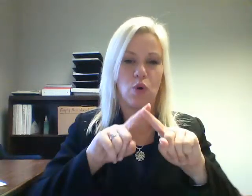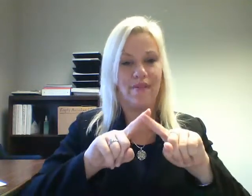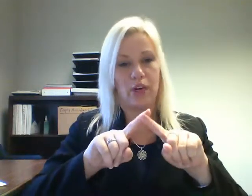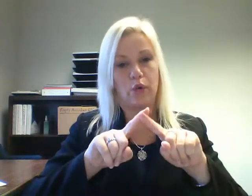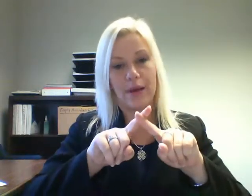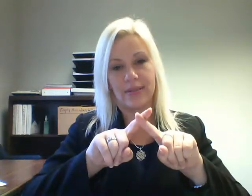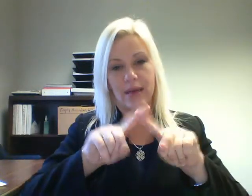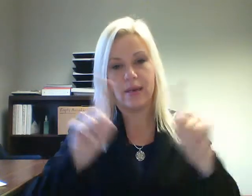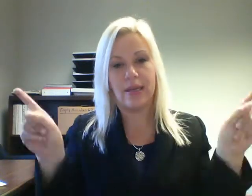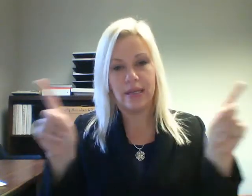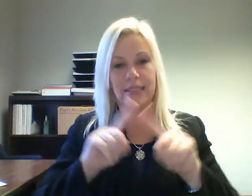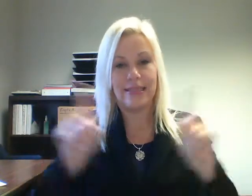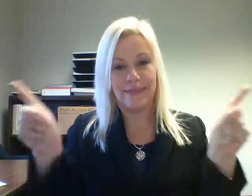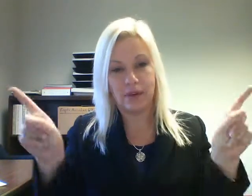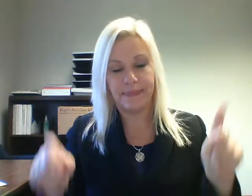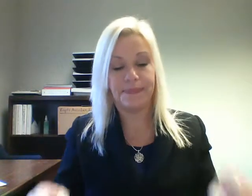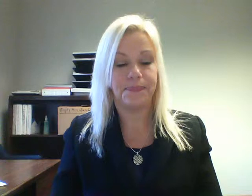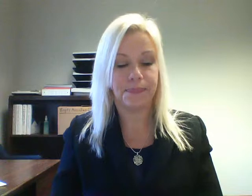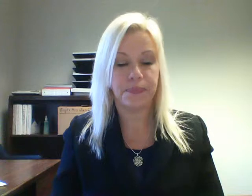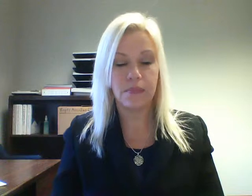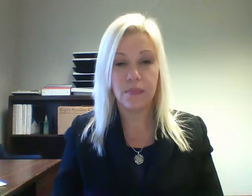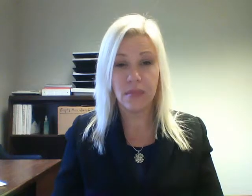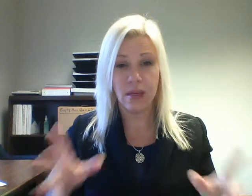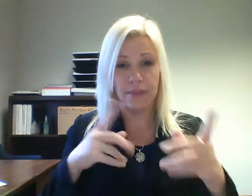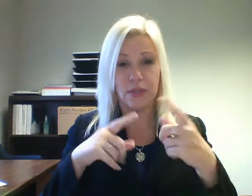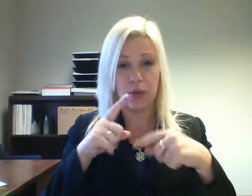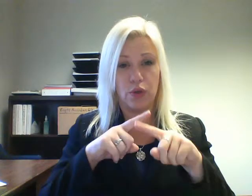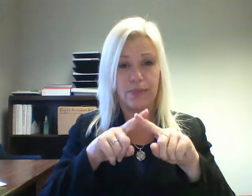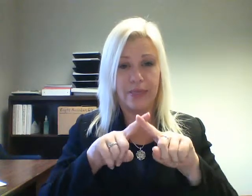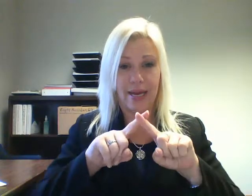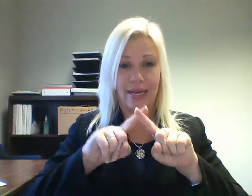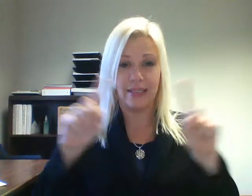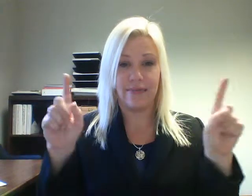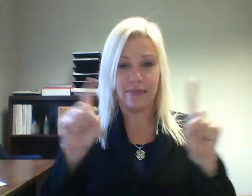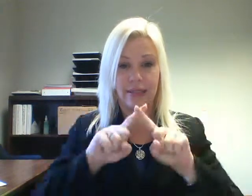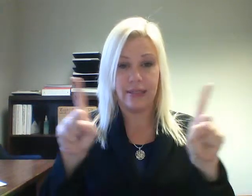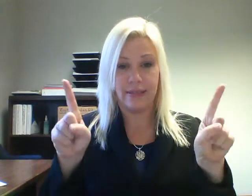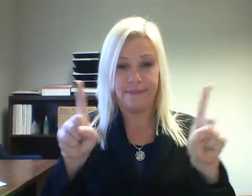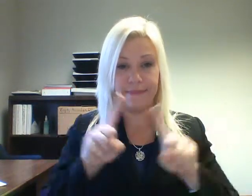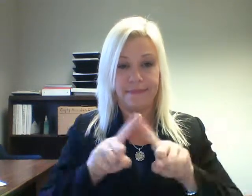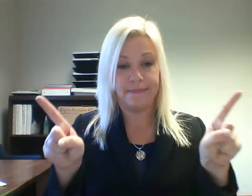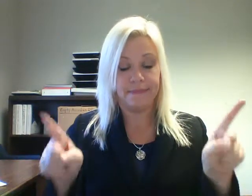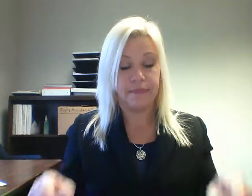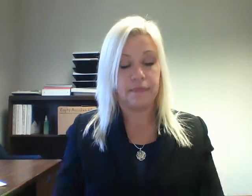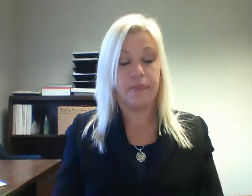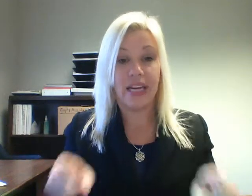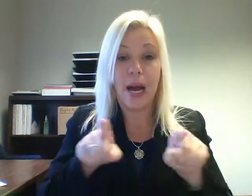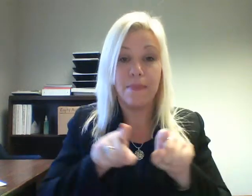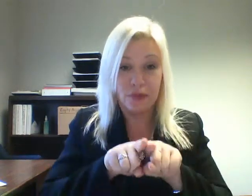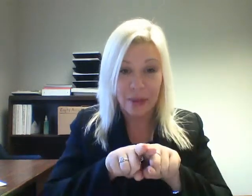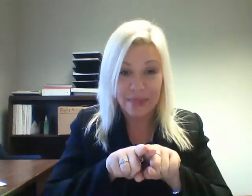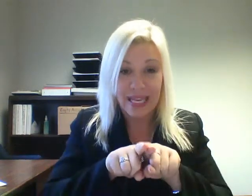of a crossing, different. So you'll be signing different. But it comes from